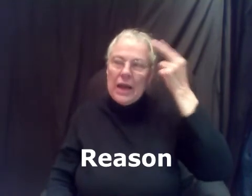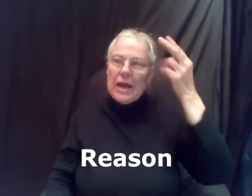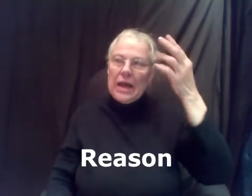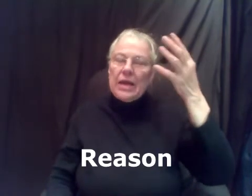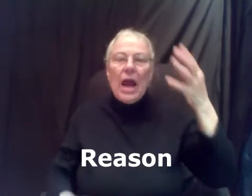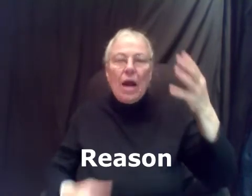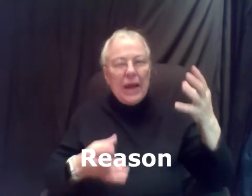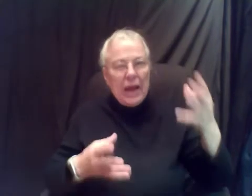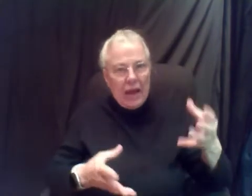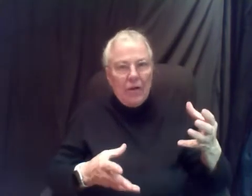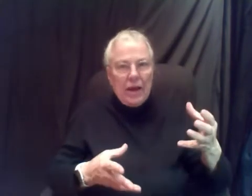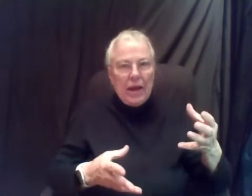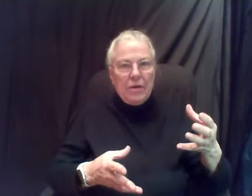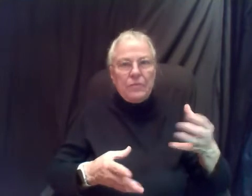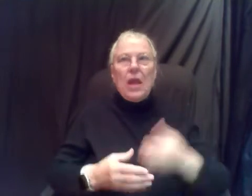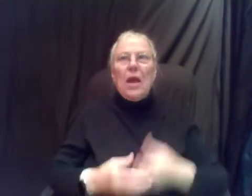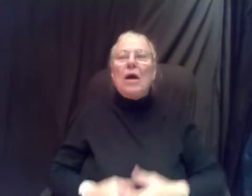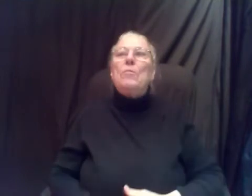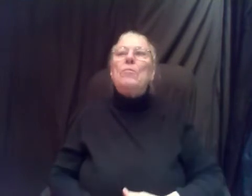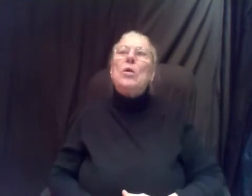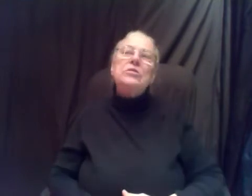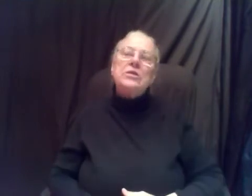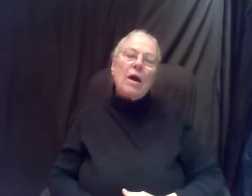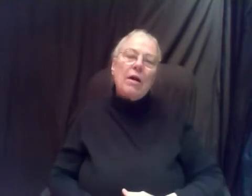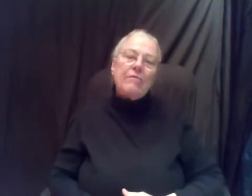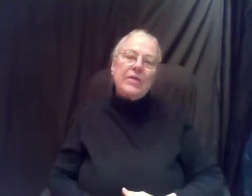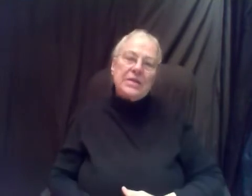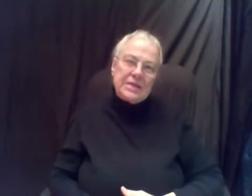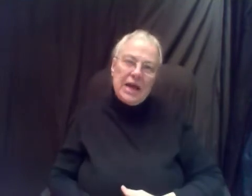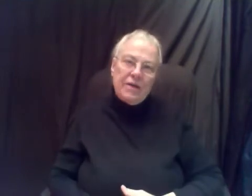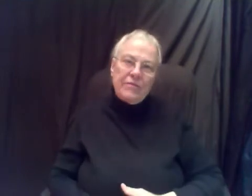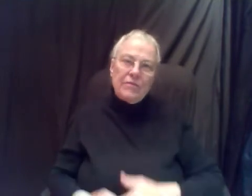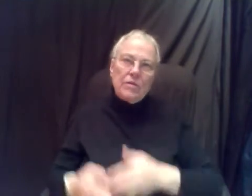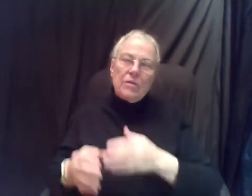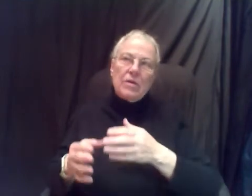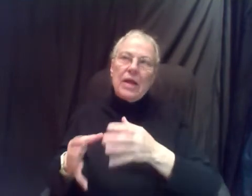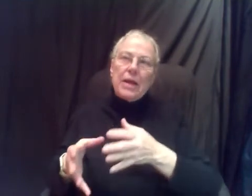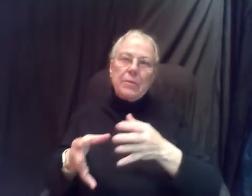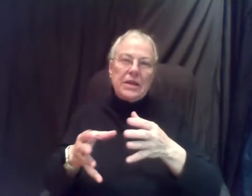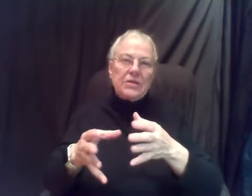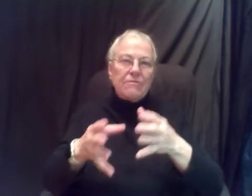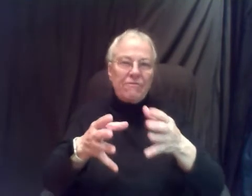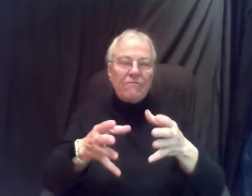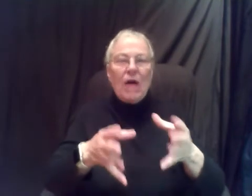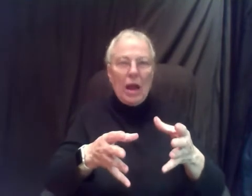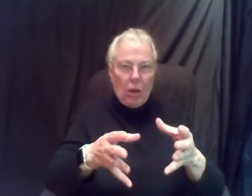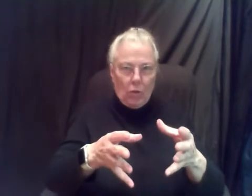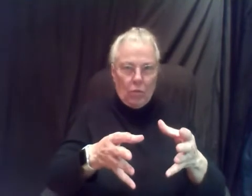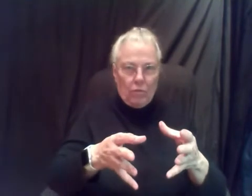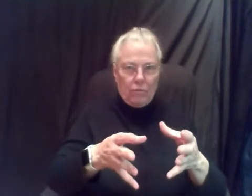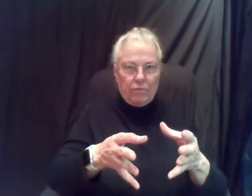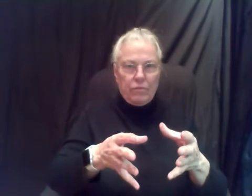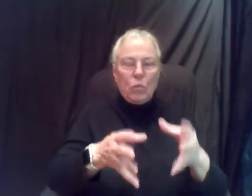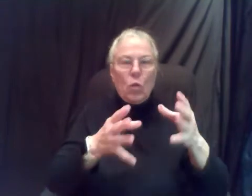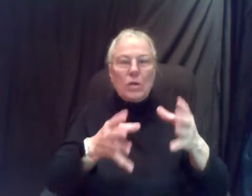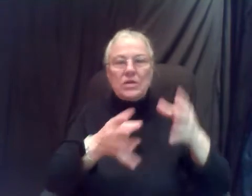In our area, most of the deaf like me to follow what's up